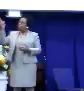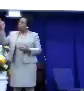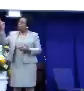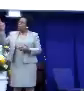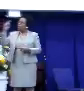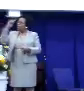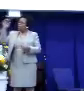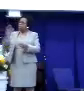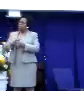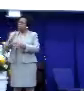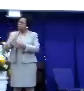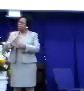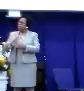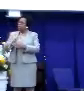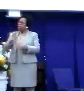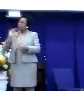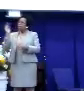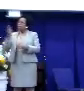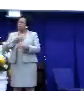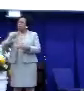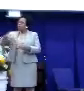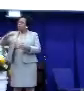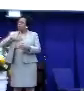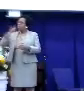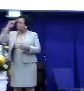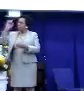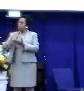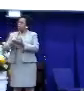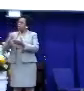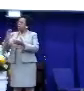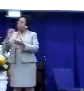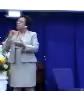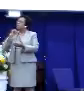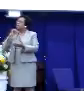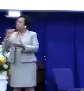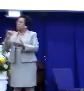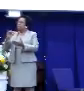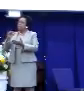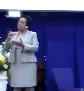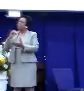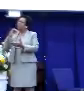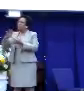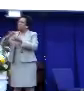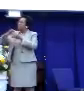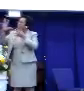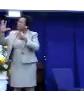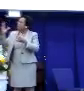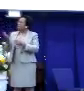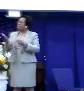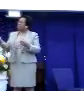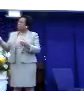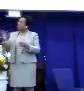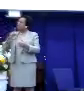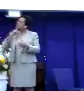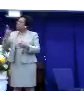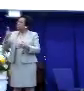you have promised and shared with us, and we have believed. Help us not to let go of those things, oh God, that are true. Hold